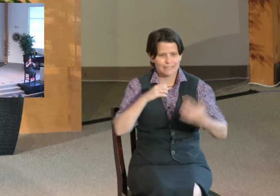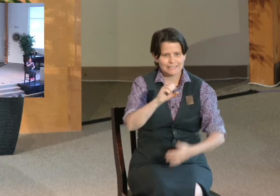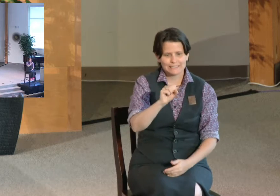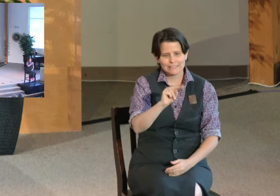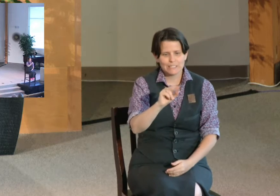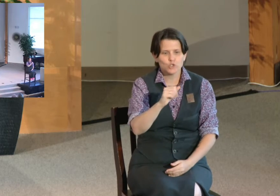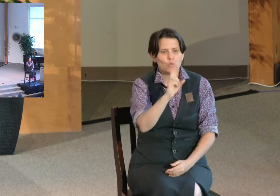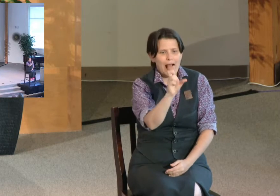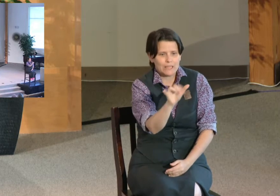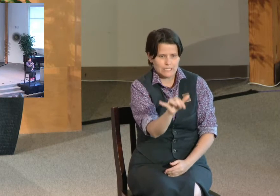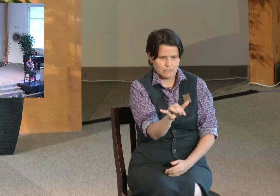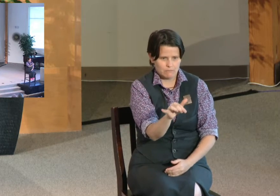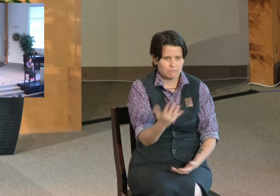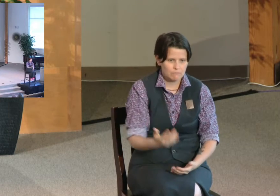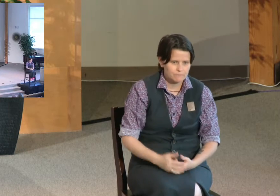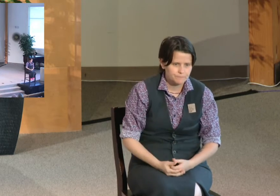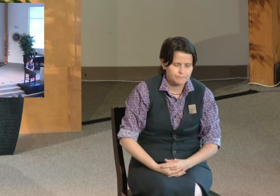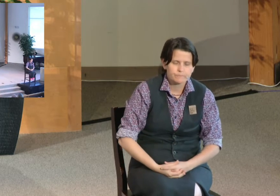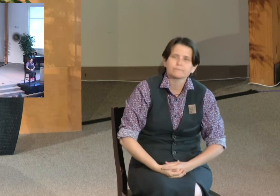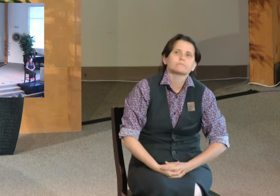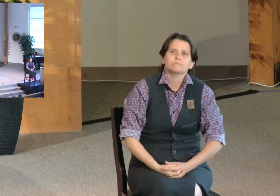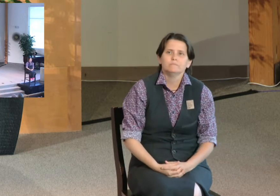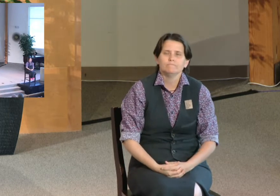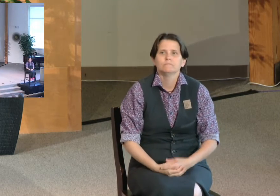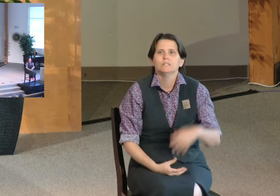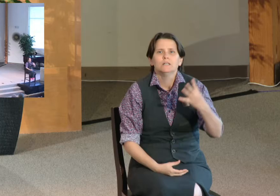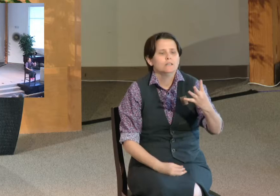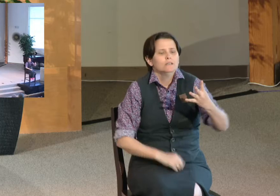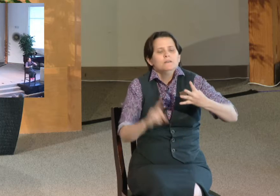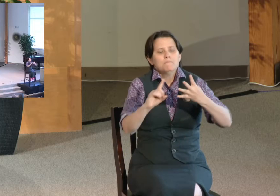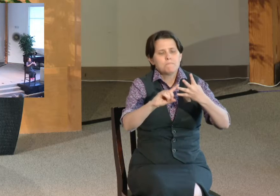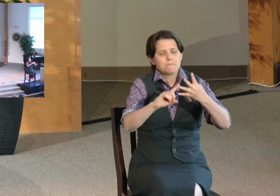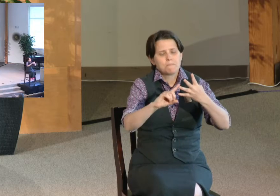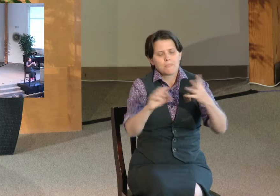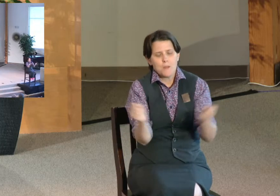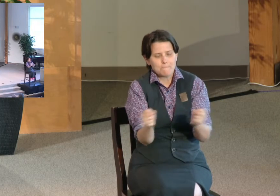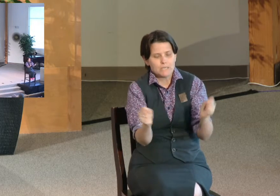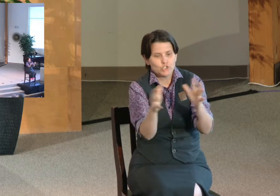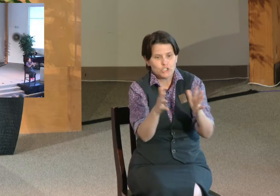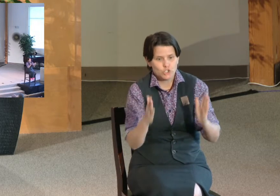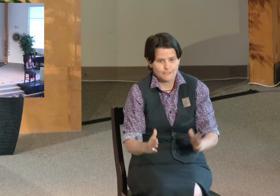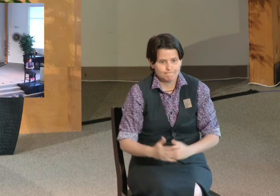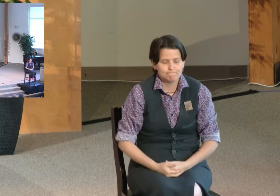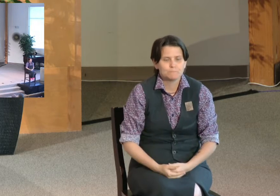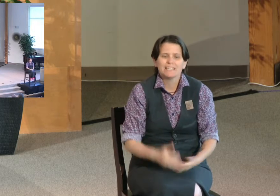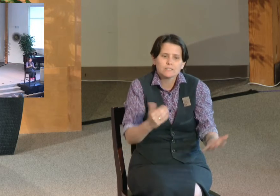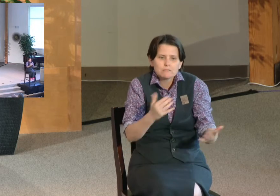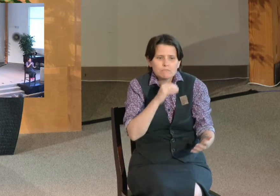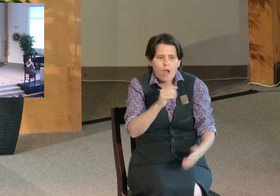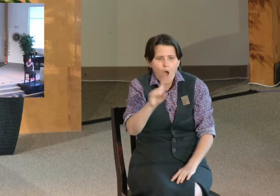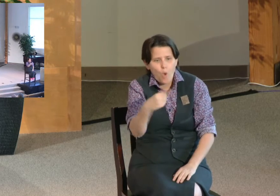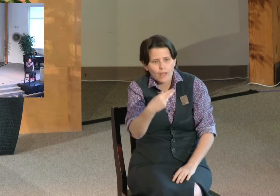one that we're going to talk about is the magician. Yes, it's not just Houdini, although Houdini did fit into this archetype. They are the ones